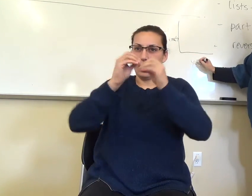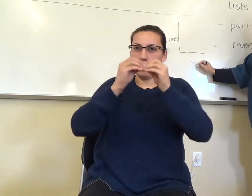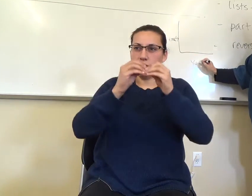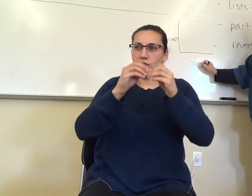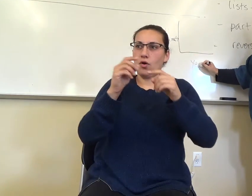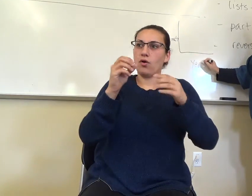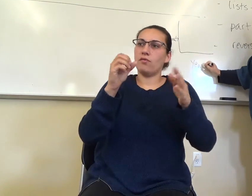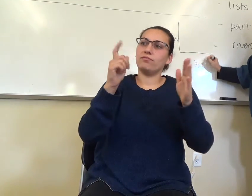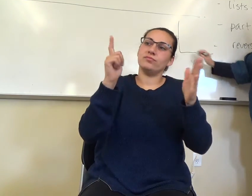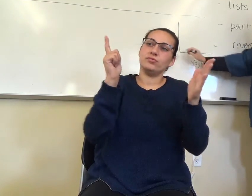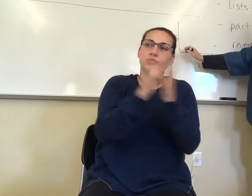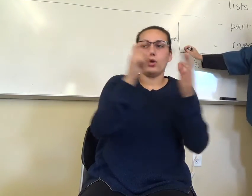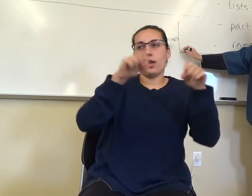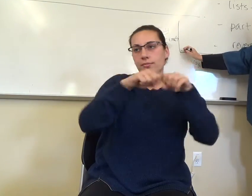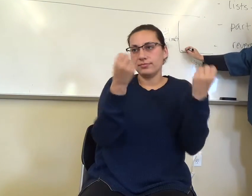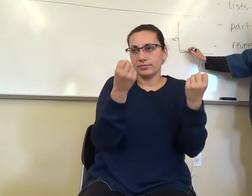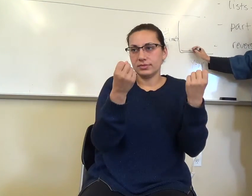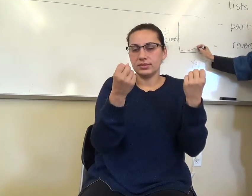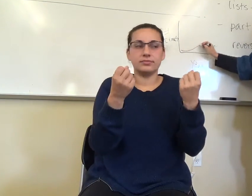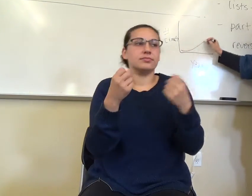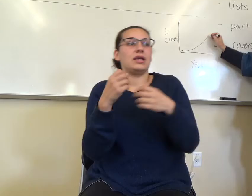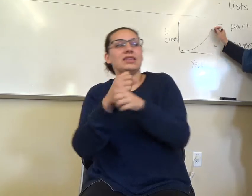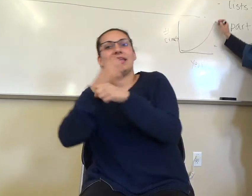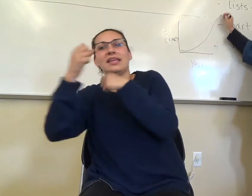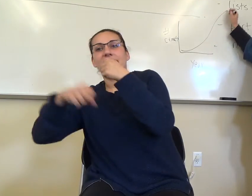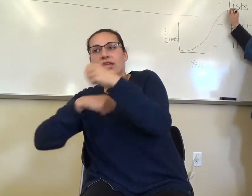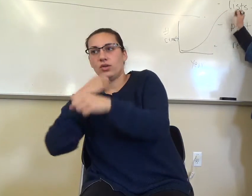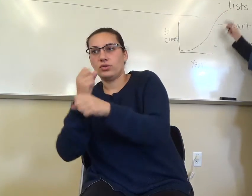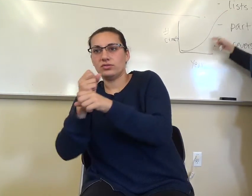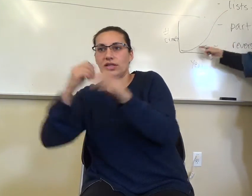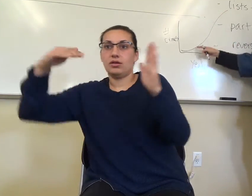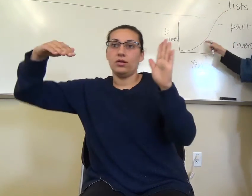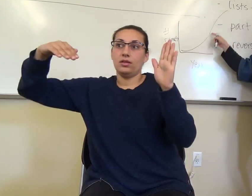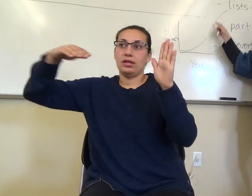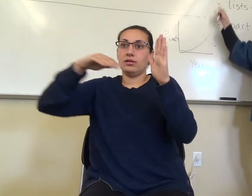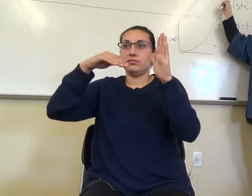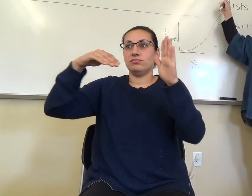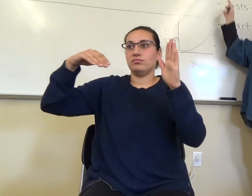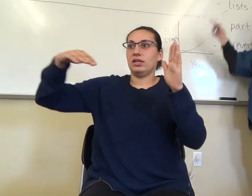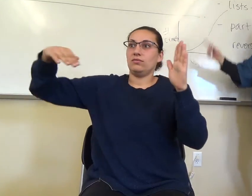years, you know what I'm saying? That's the